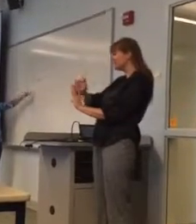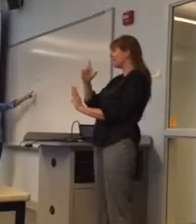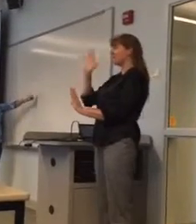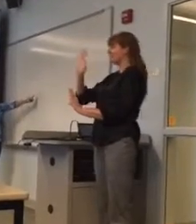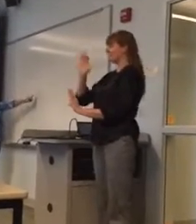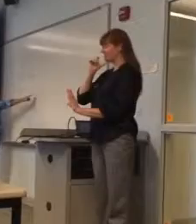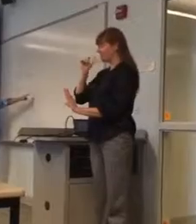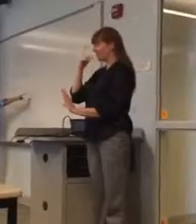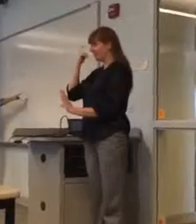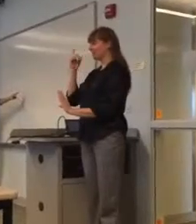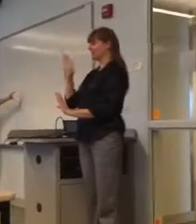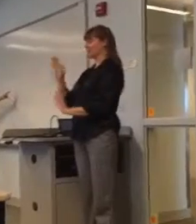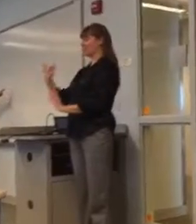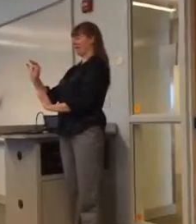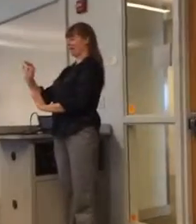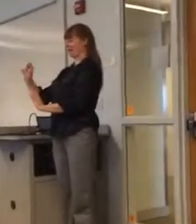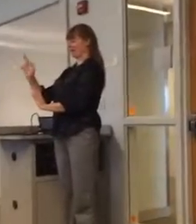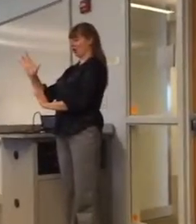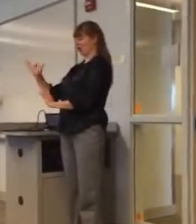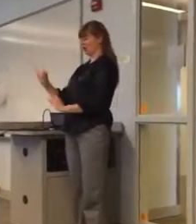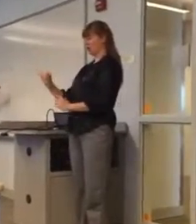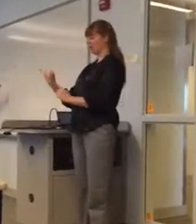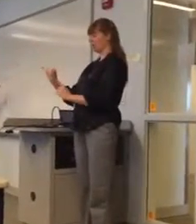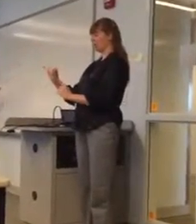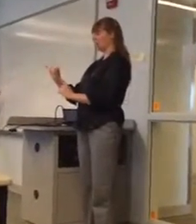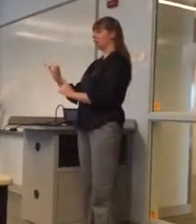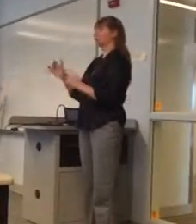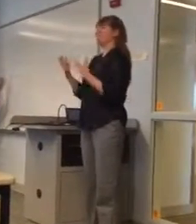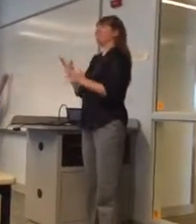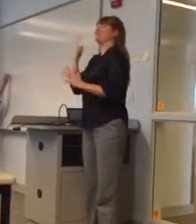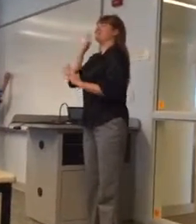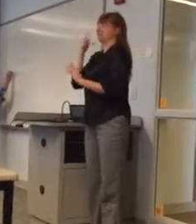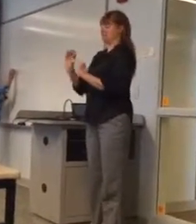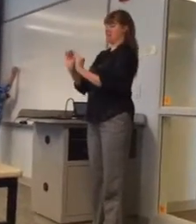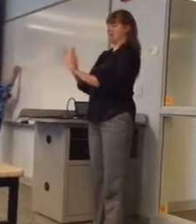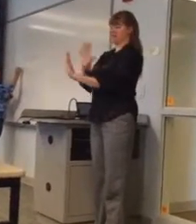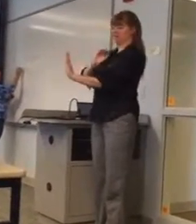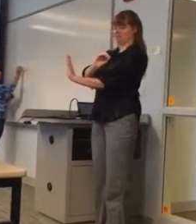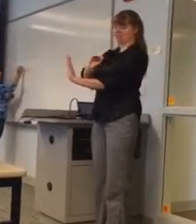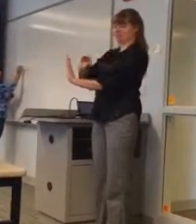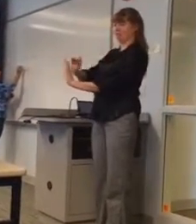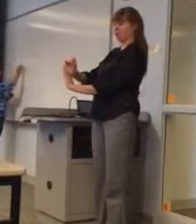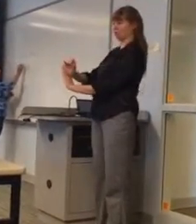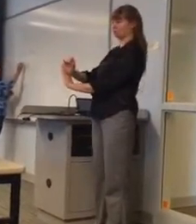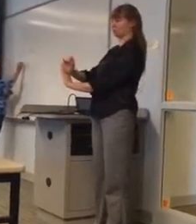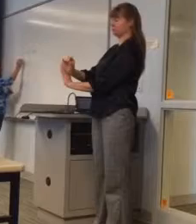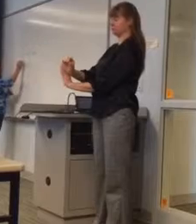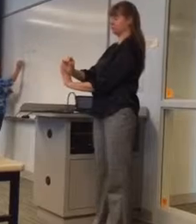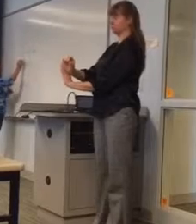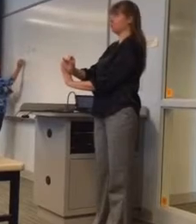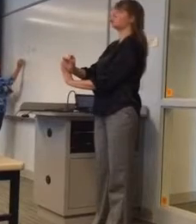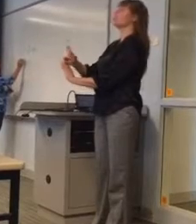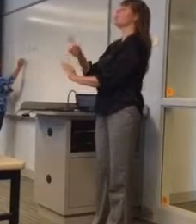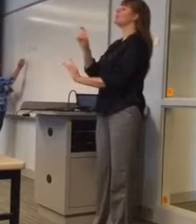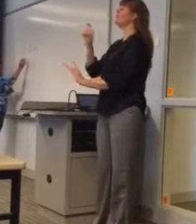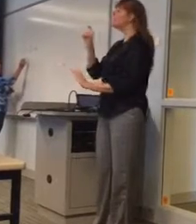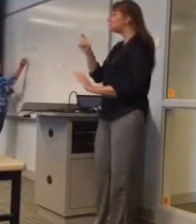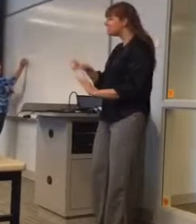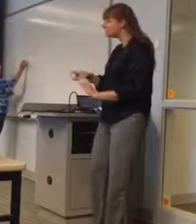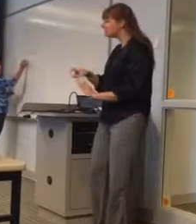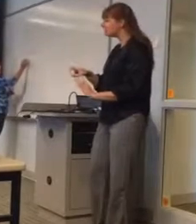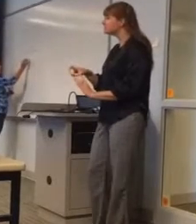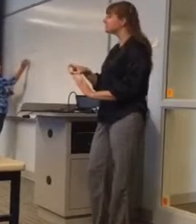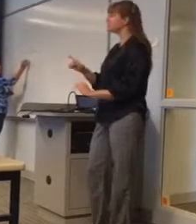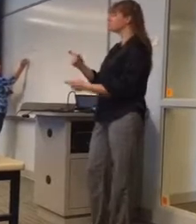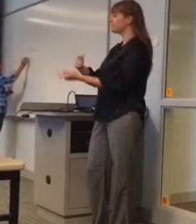binary, numbers behind it, you would have seen those zeros. It must have been D,